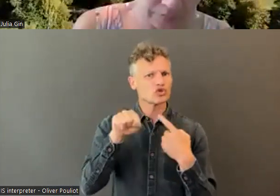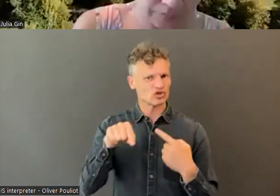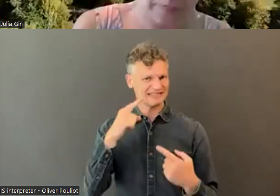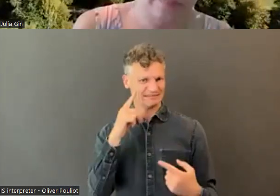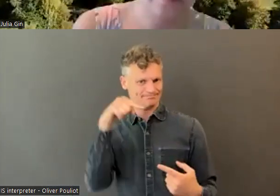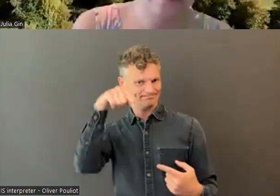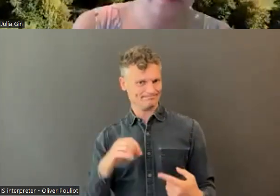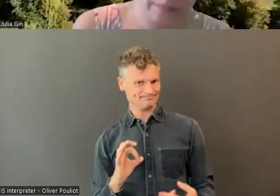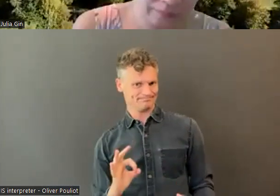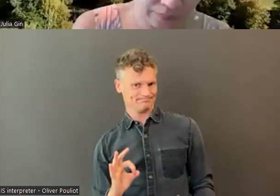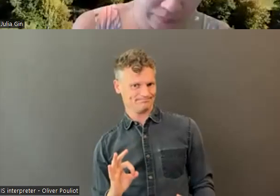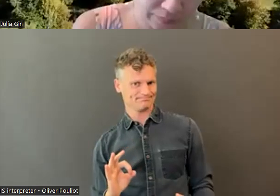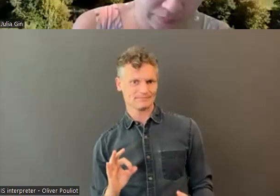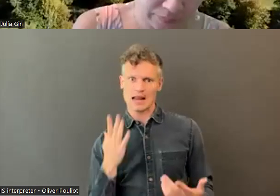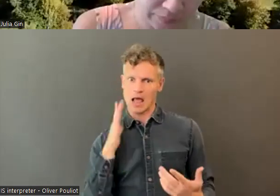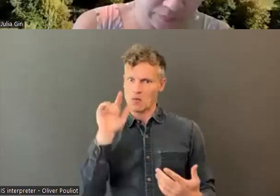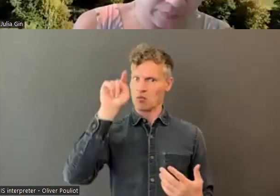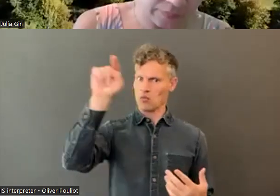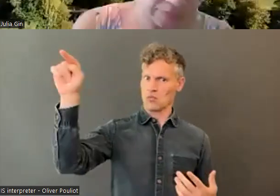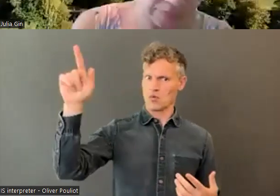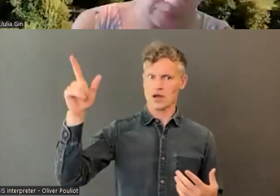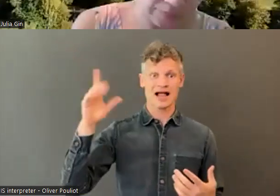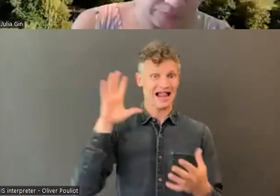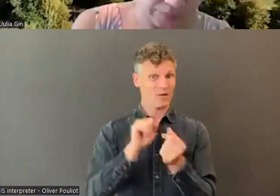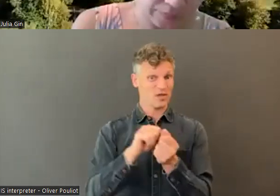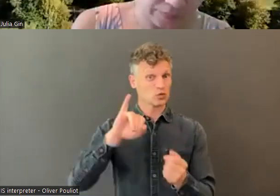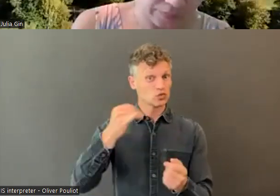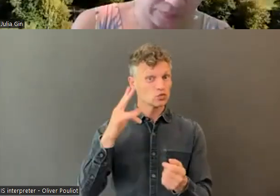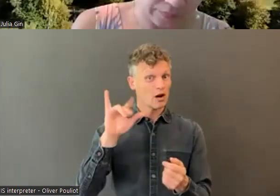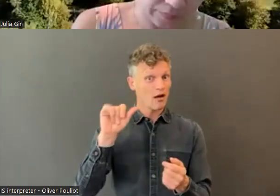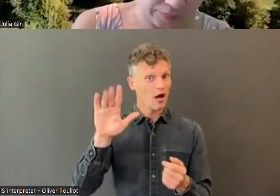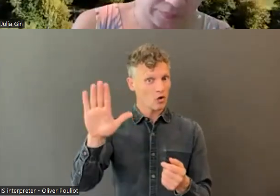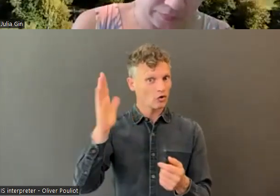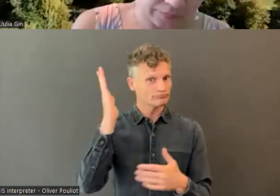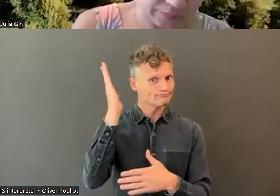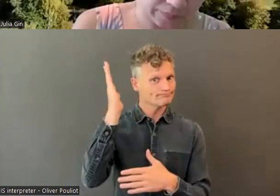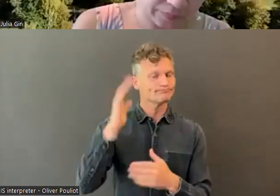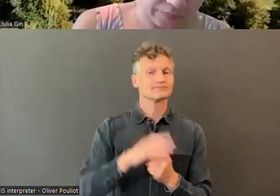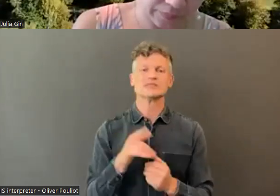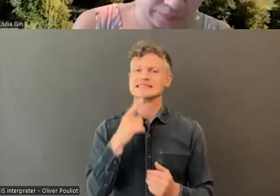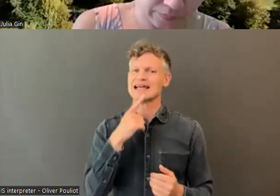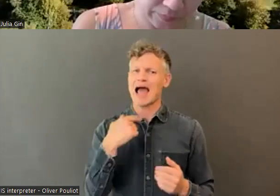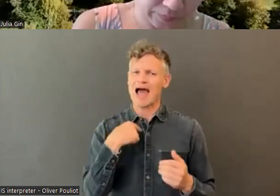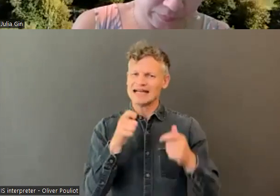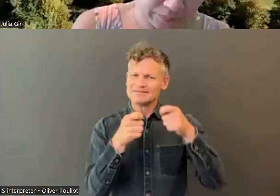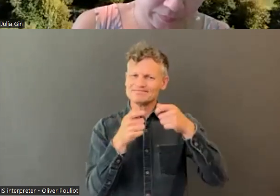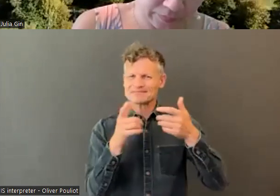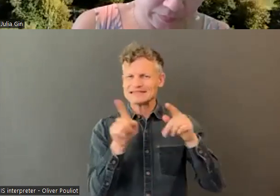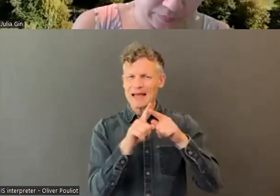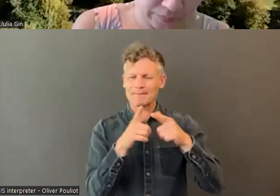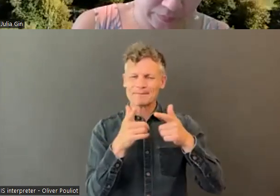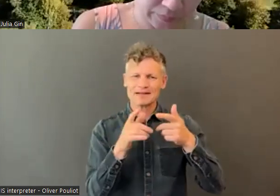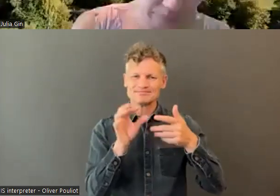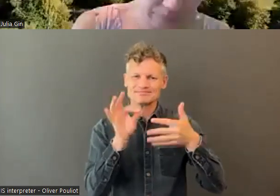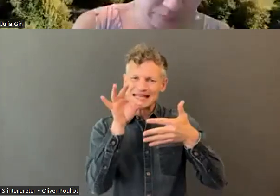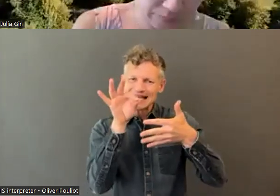to what you were saying precisely about these issues. It says you've talked about this indicator that procurement policies will ensure that